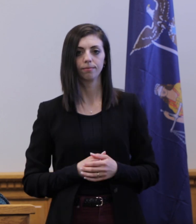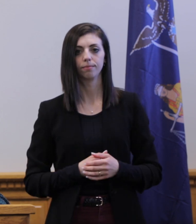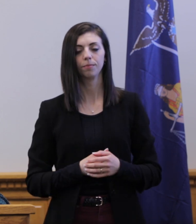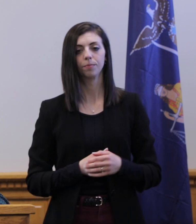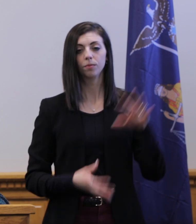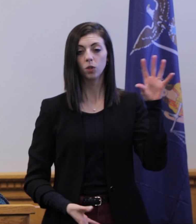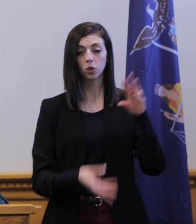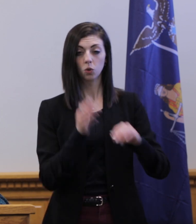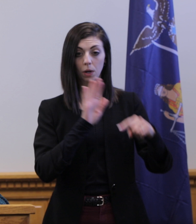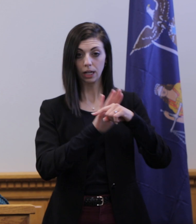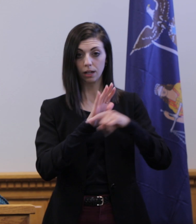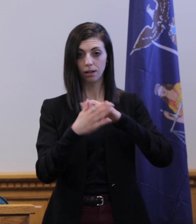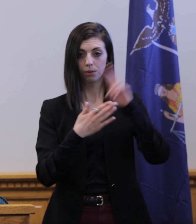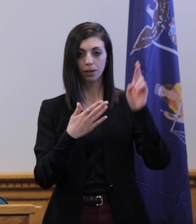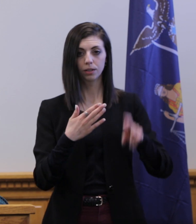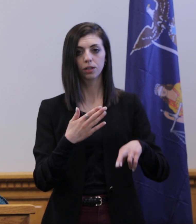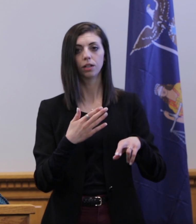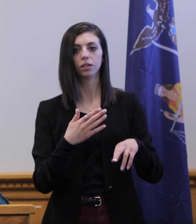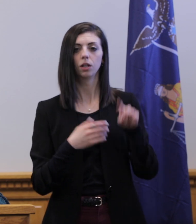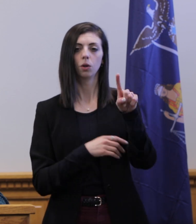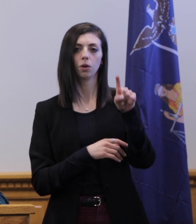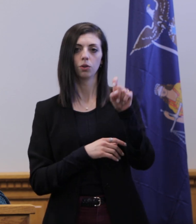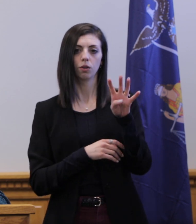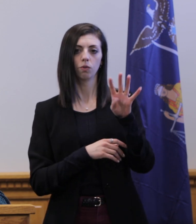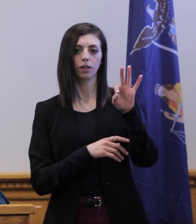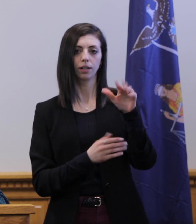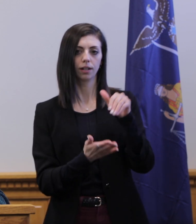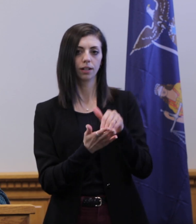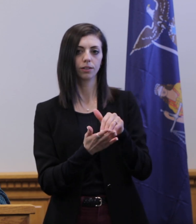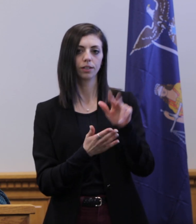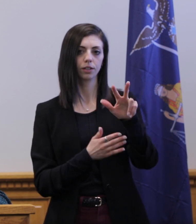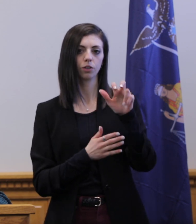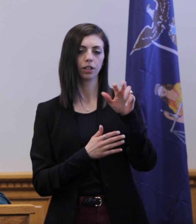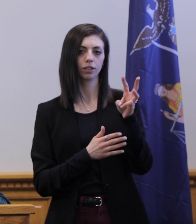6,507. Total negative test results,